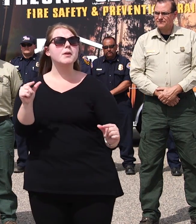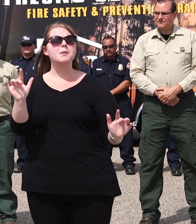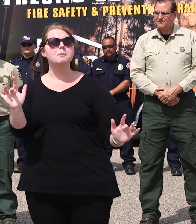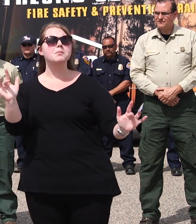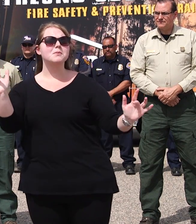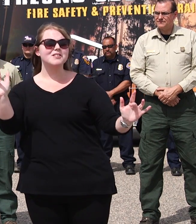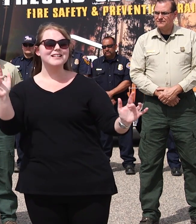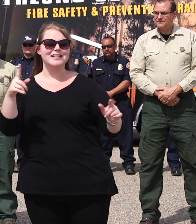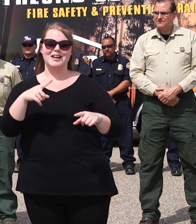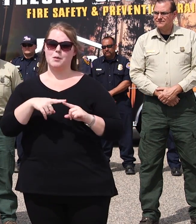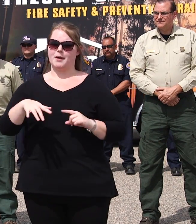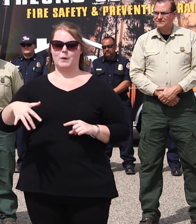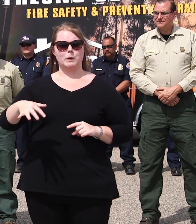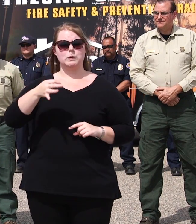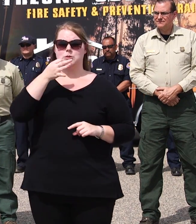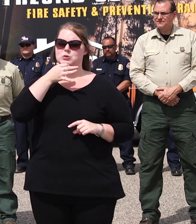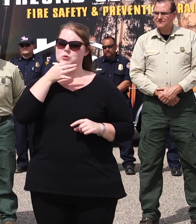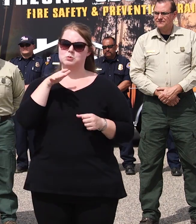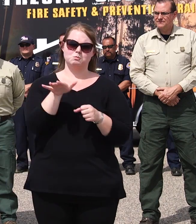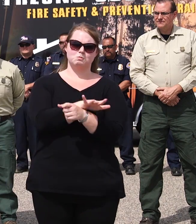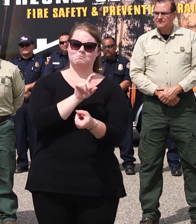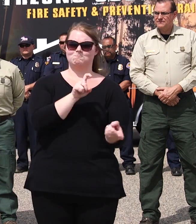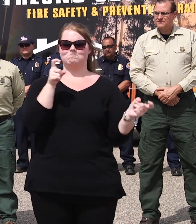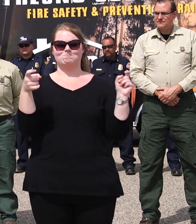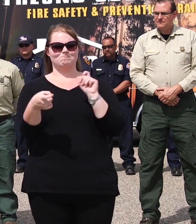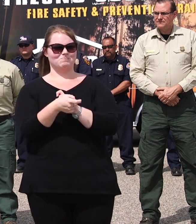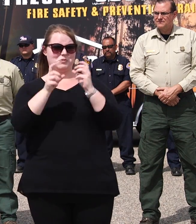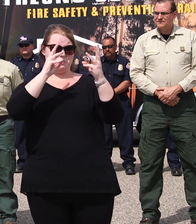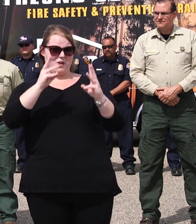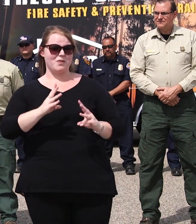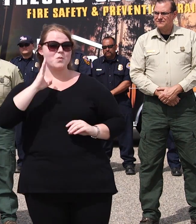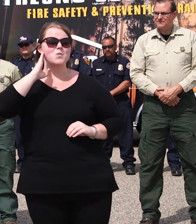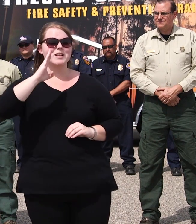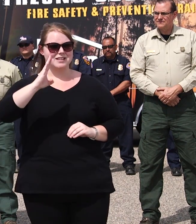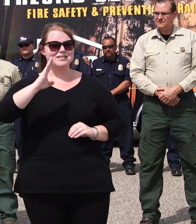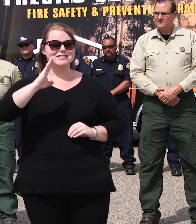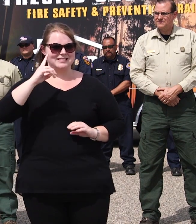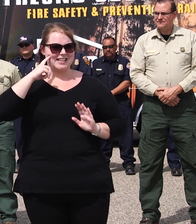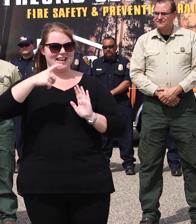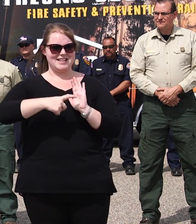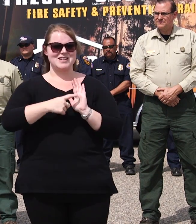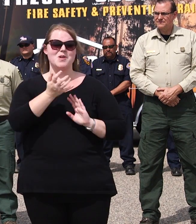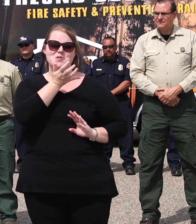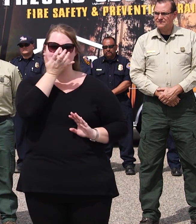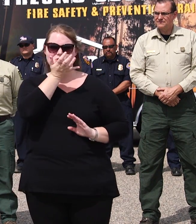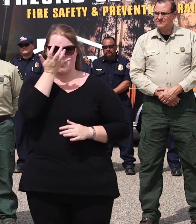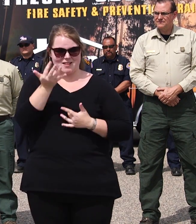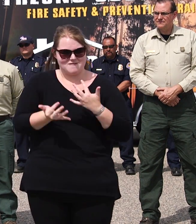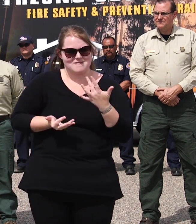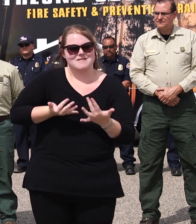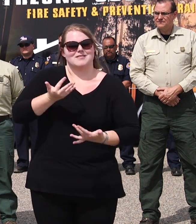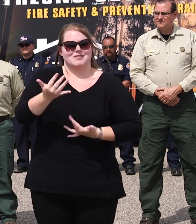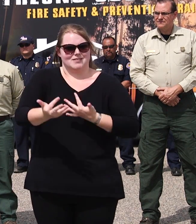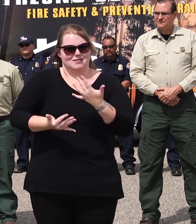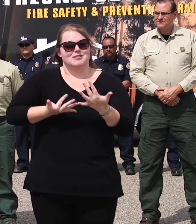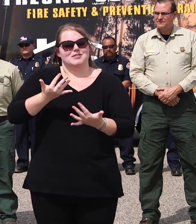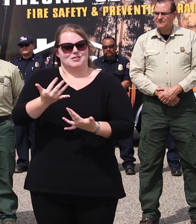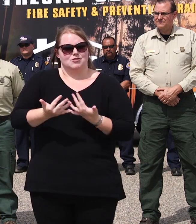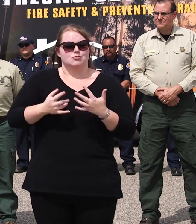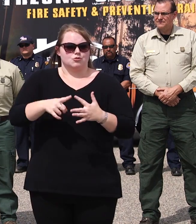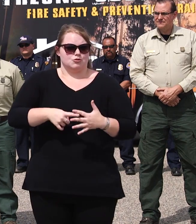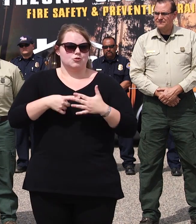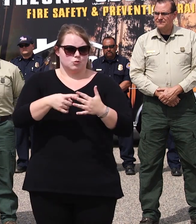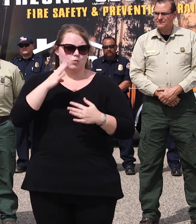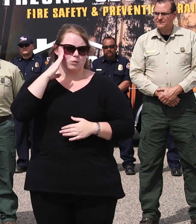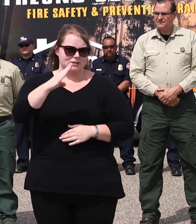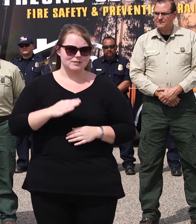are right on that change in weather where we're going to start to see grass fires. And the important